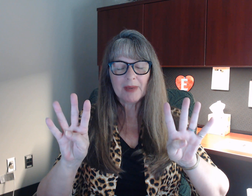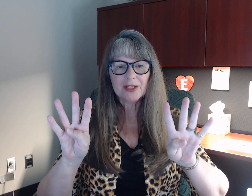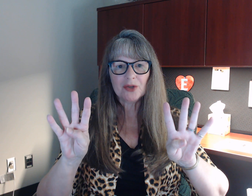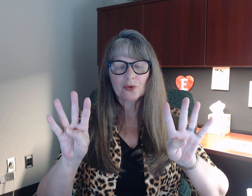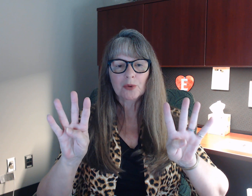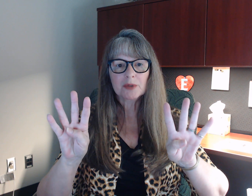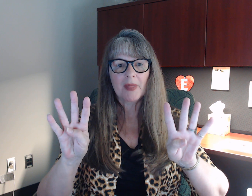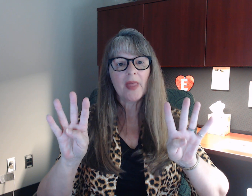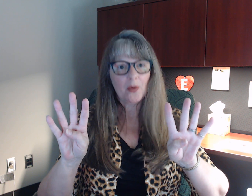and your groomsmen that way.